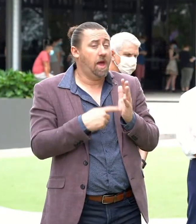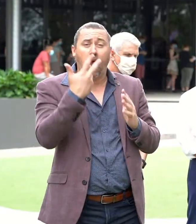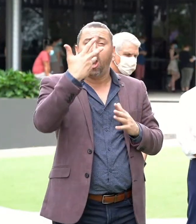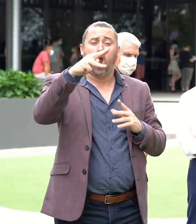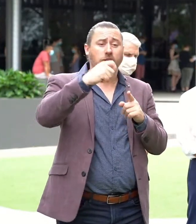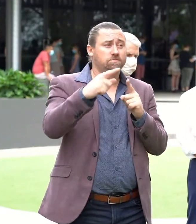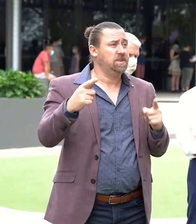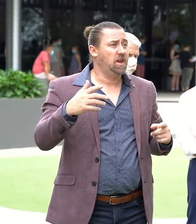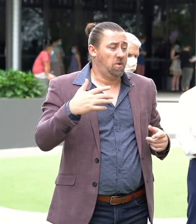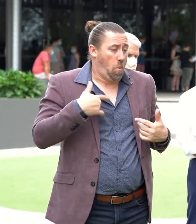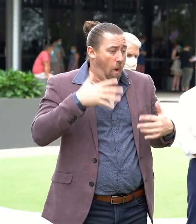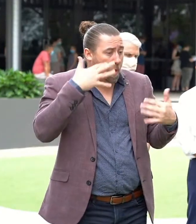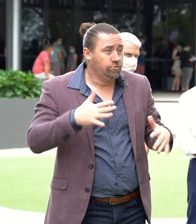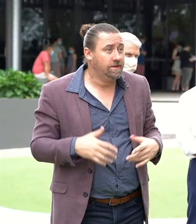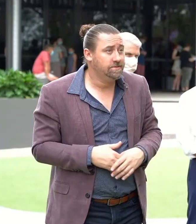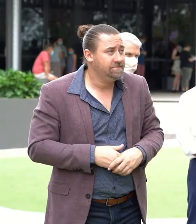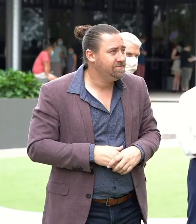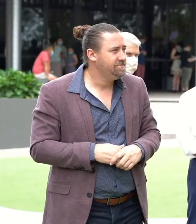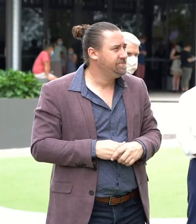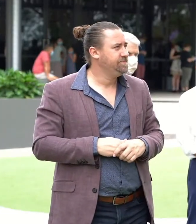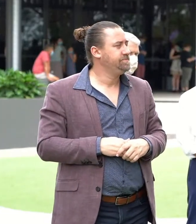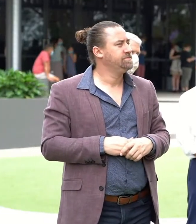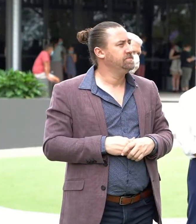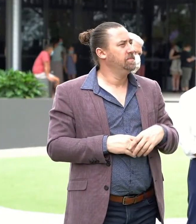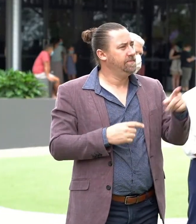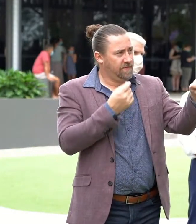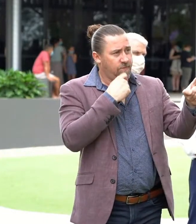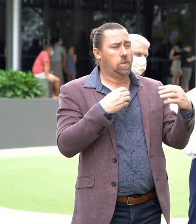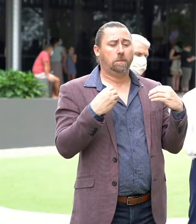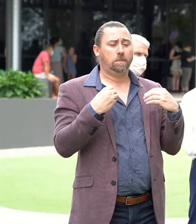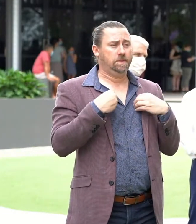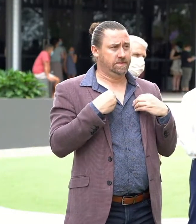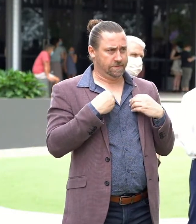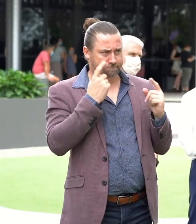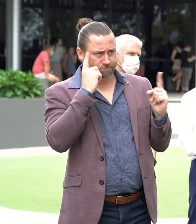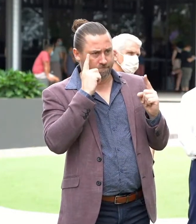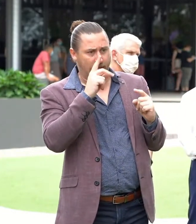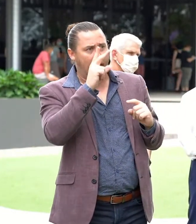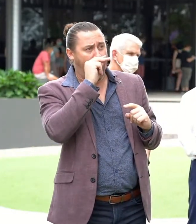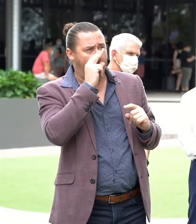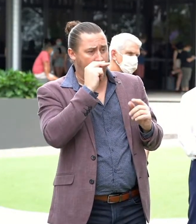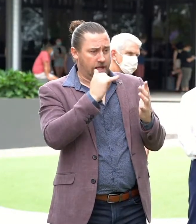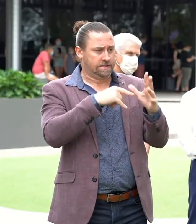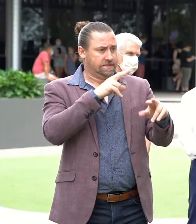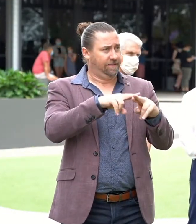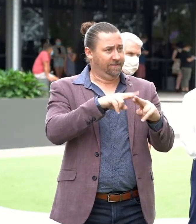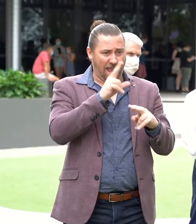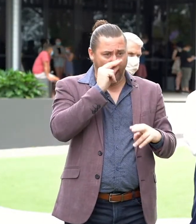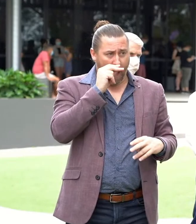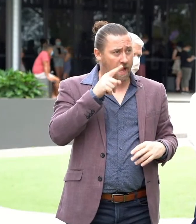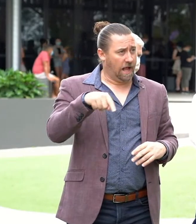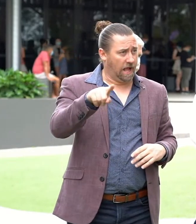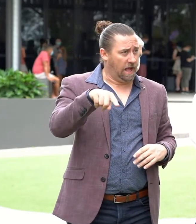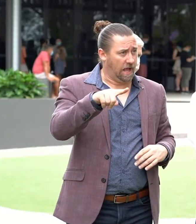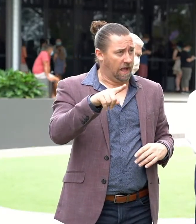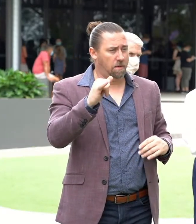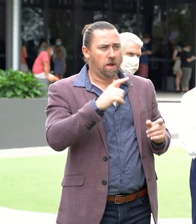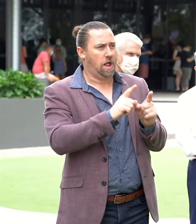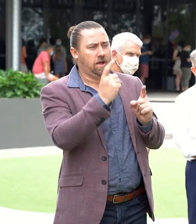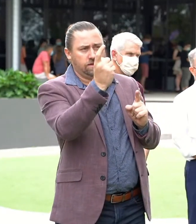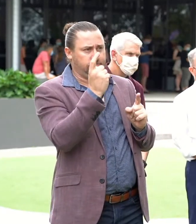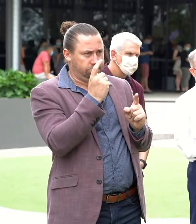90%, we can all walk freely. Some businesses are expressing concerns over young staff that might now have to be policing this, which, we've